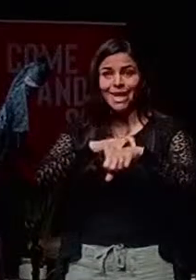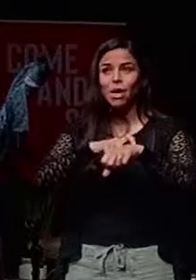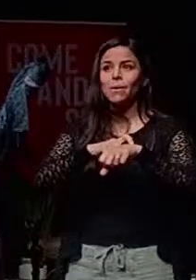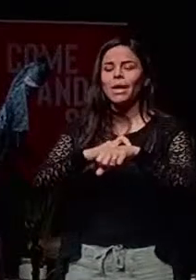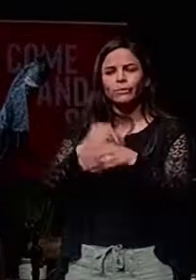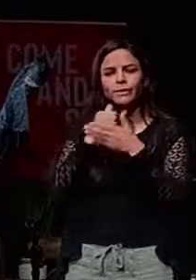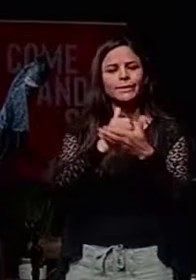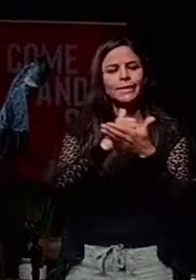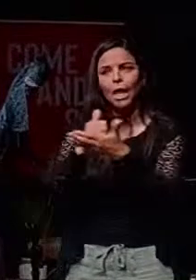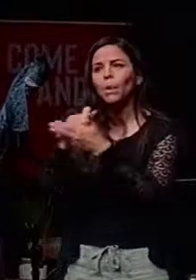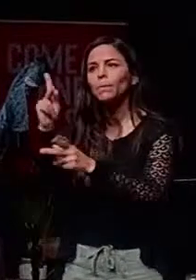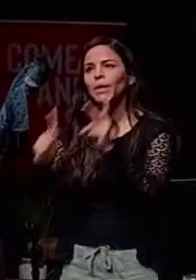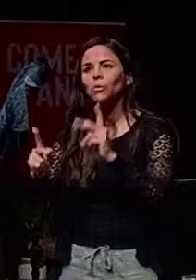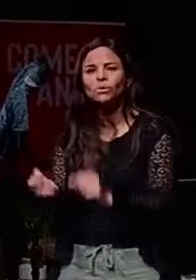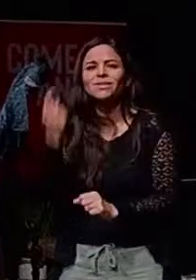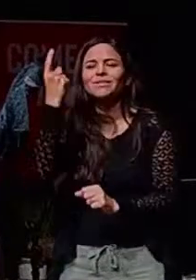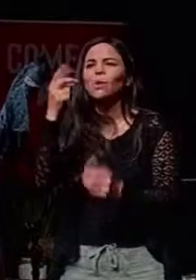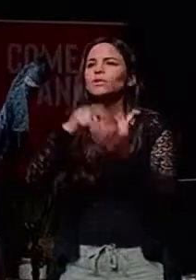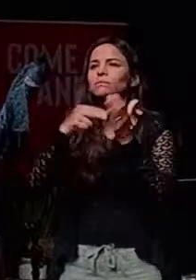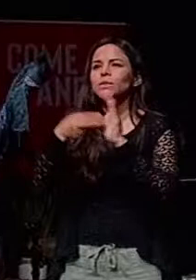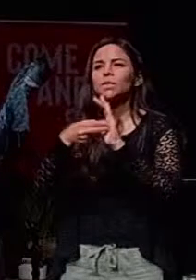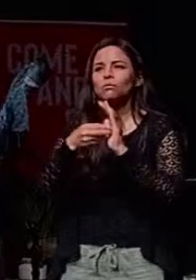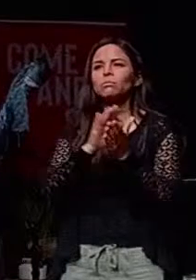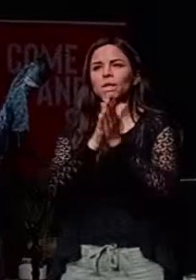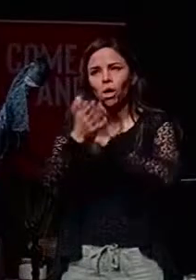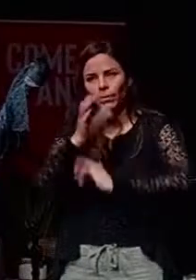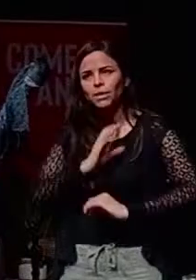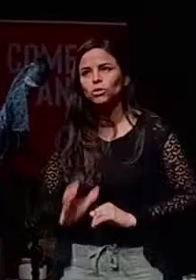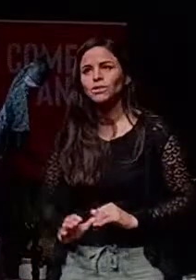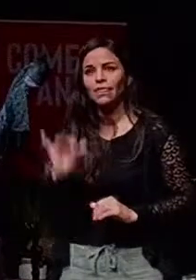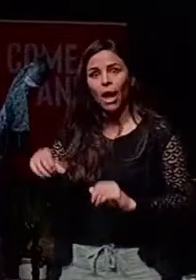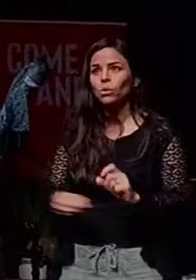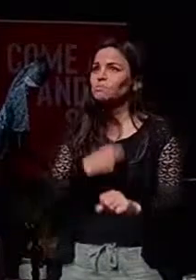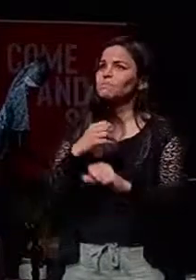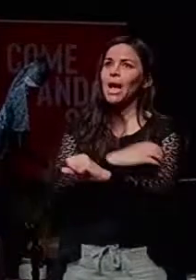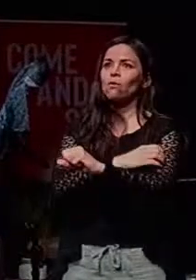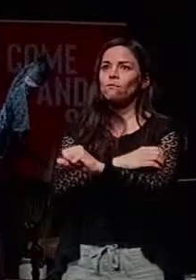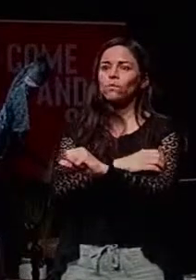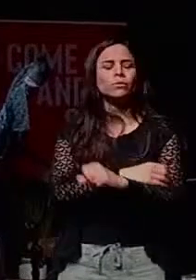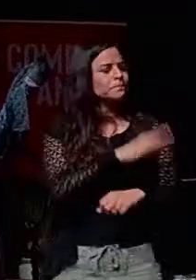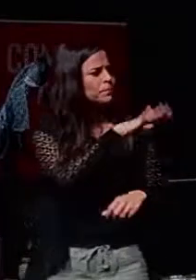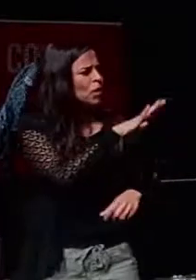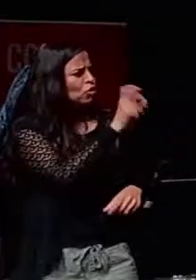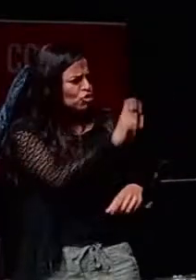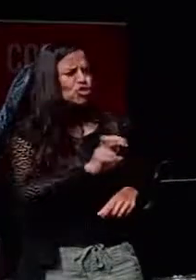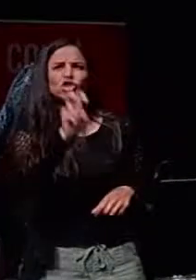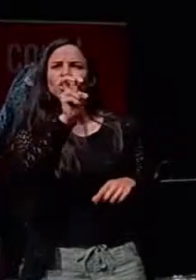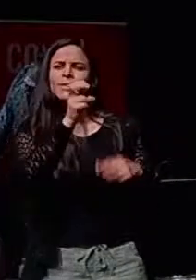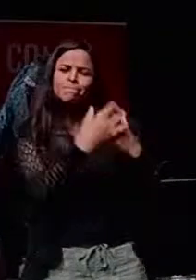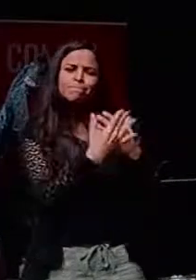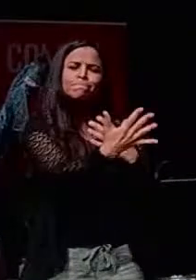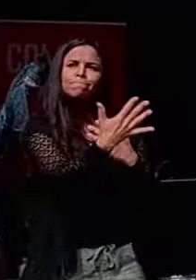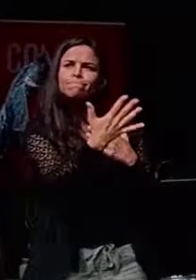study Bible and to understand what it means to be Christian, it was very powerful. Wow. And how has your journey been since then? Because you